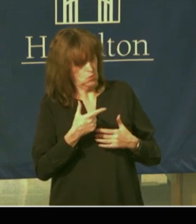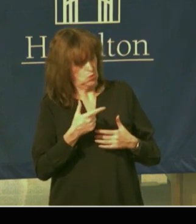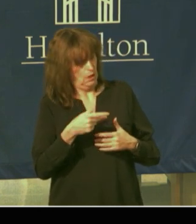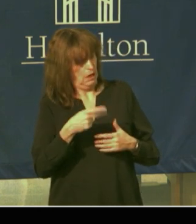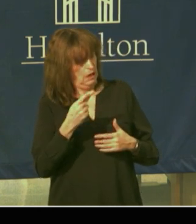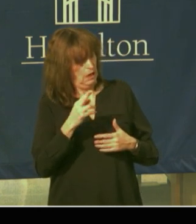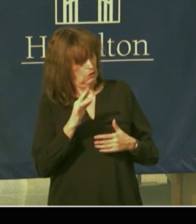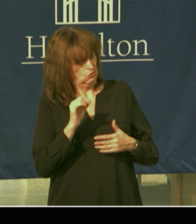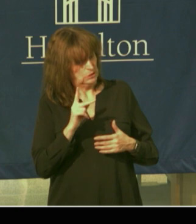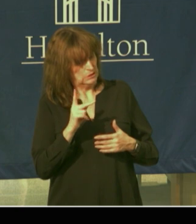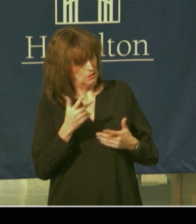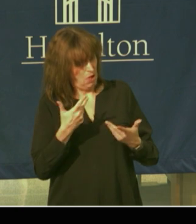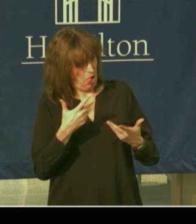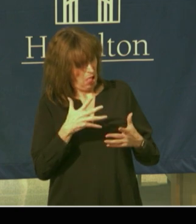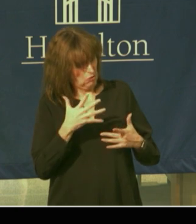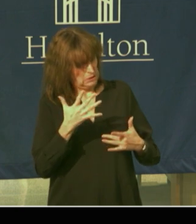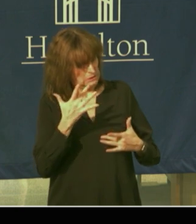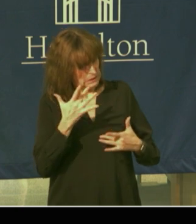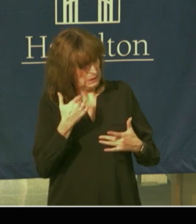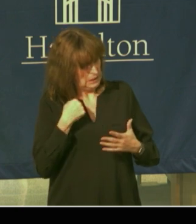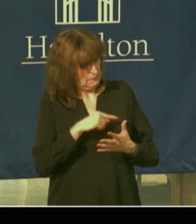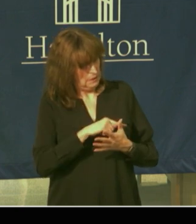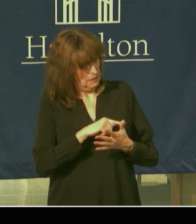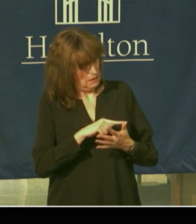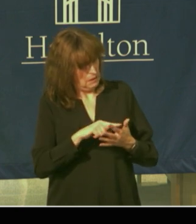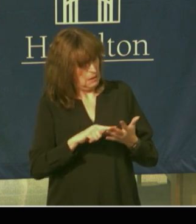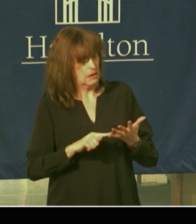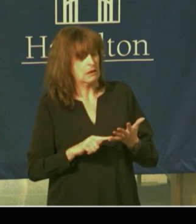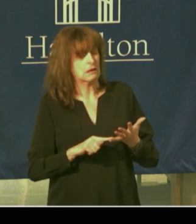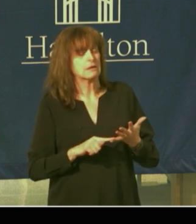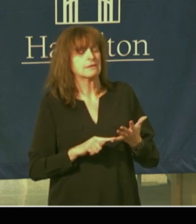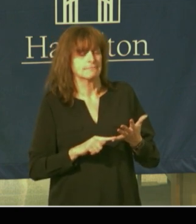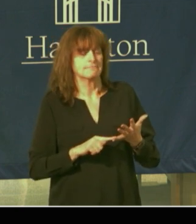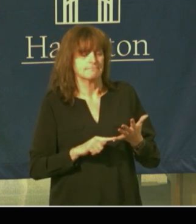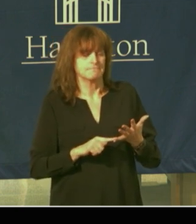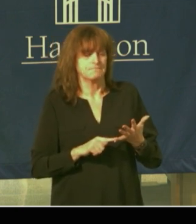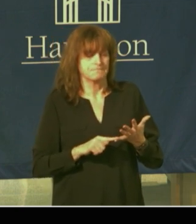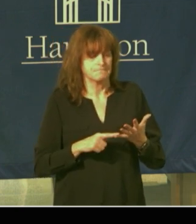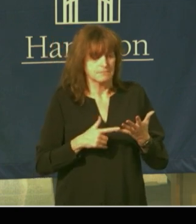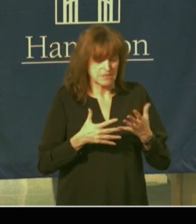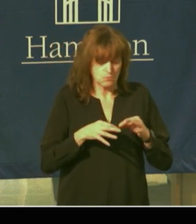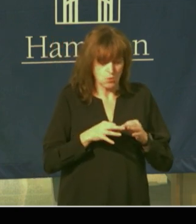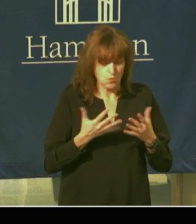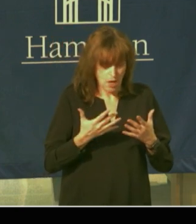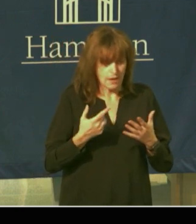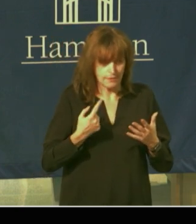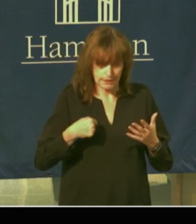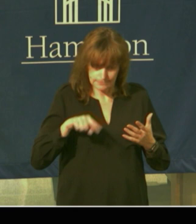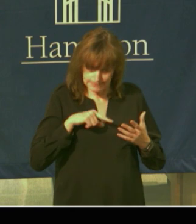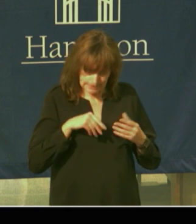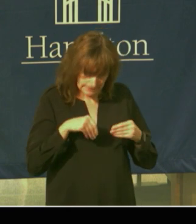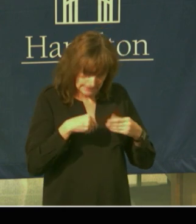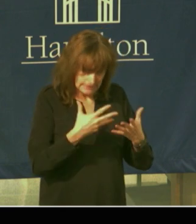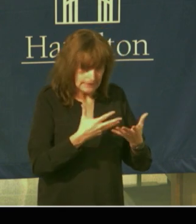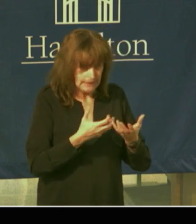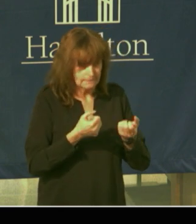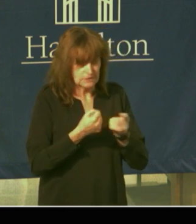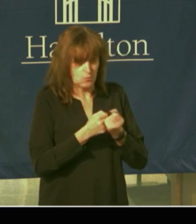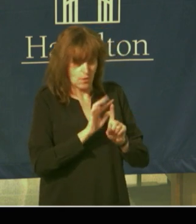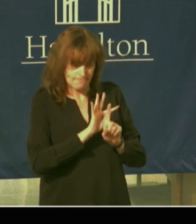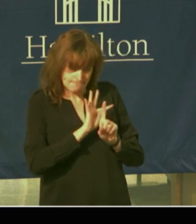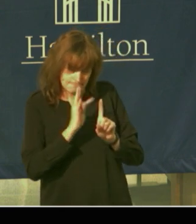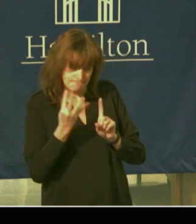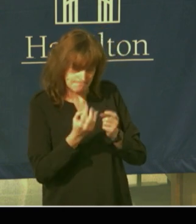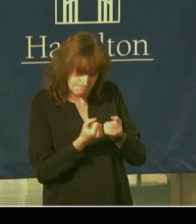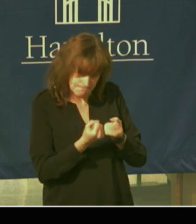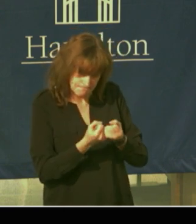and vulnerabilities that would make it important for us to also wrap around some health supports as they recover. Mr. Johnson, thank you very much.